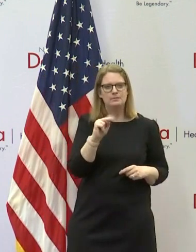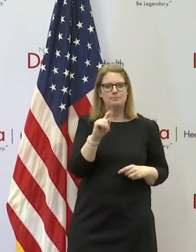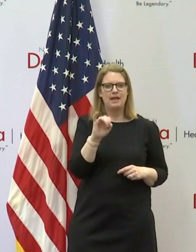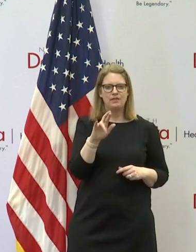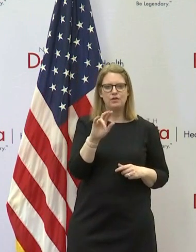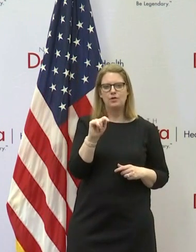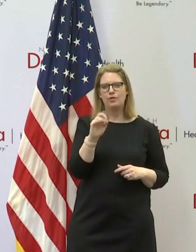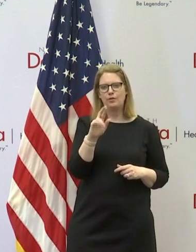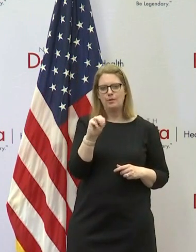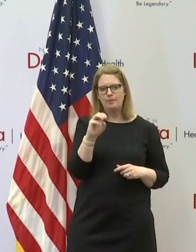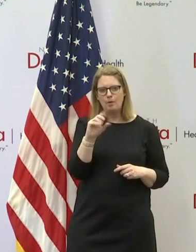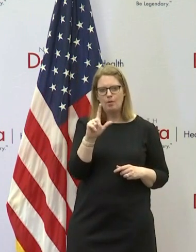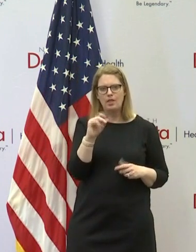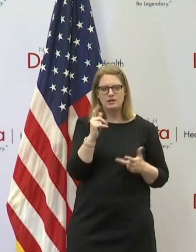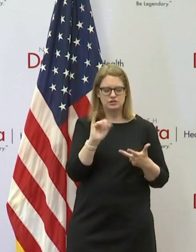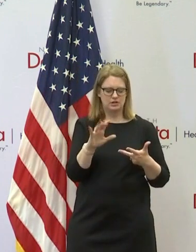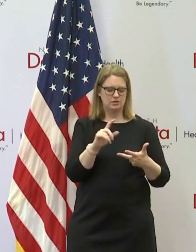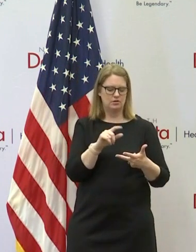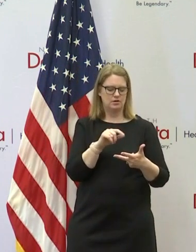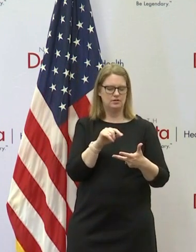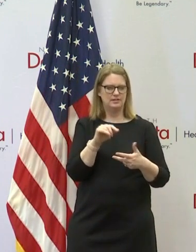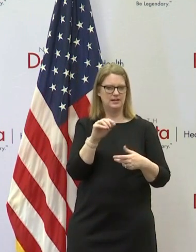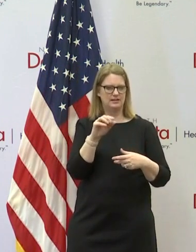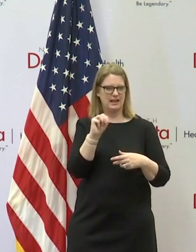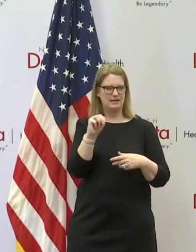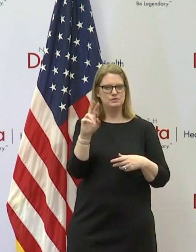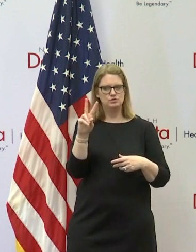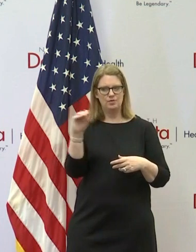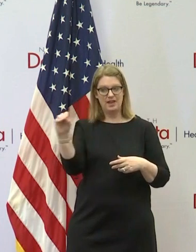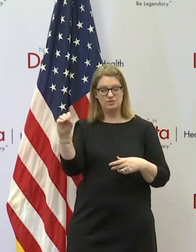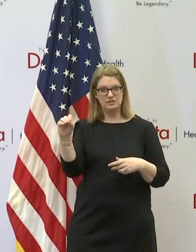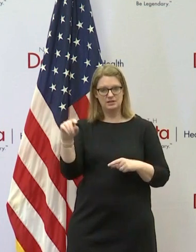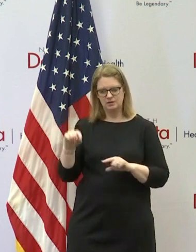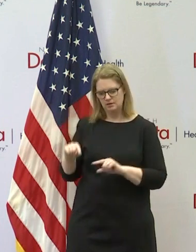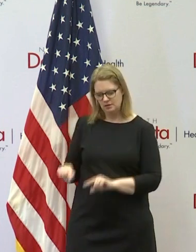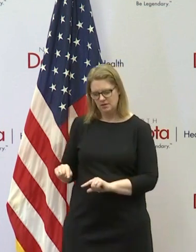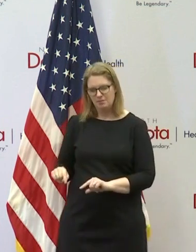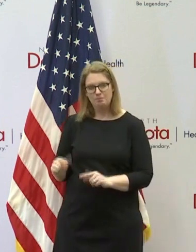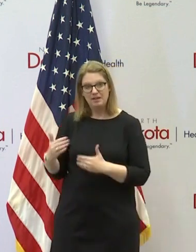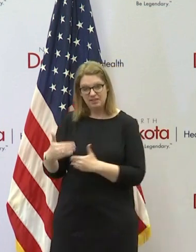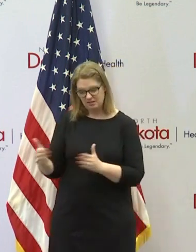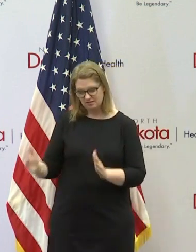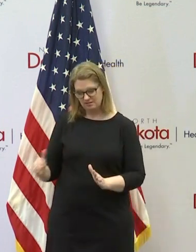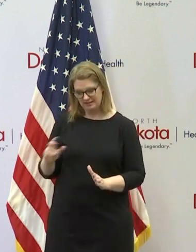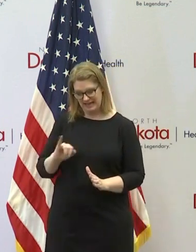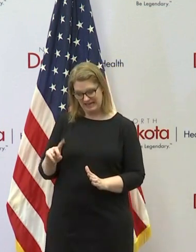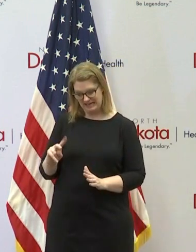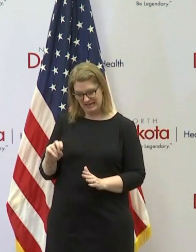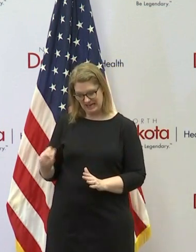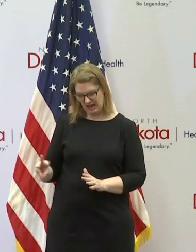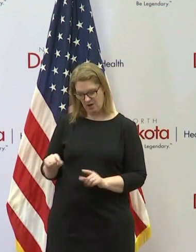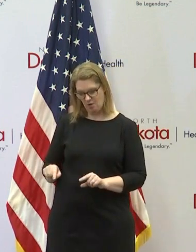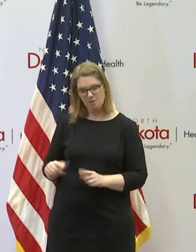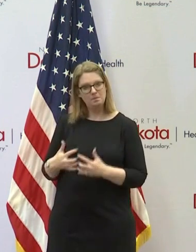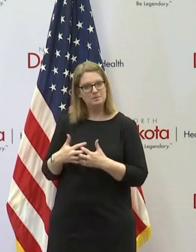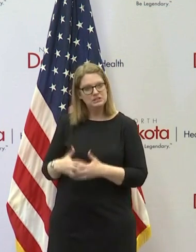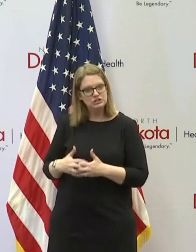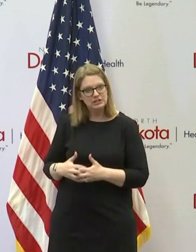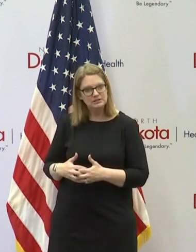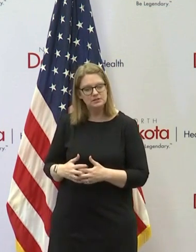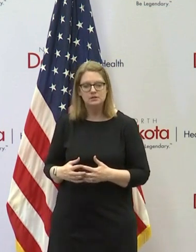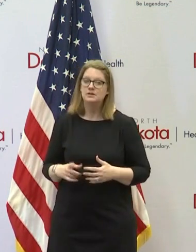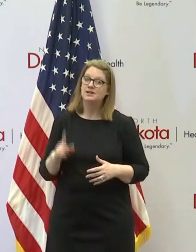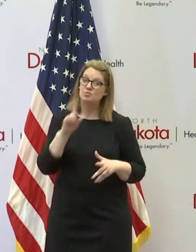Thermologic, or M2000 machines. Apparently was not working on some of the the ID Now. So the ID Now machines, so they made